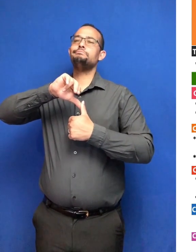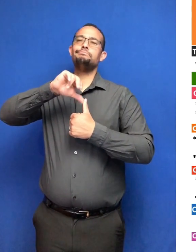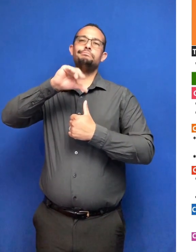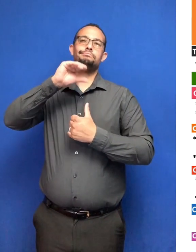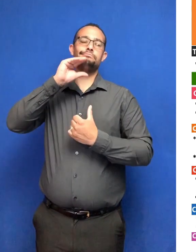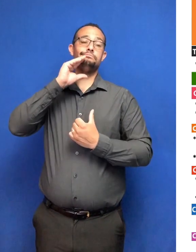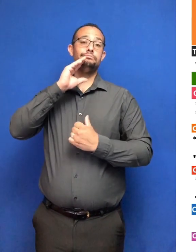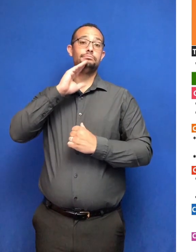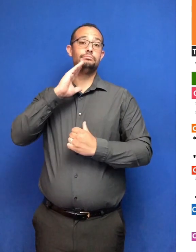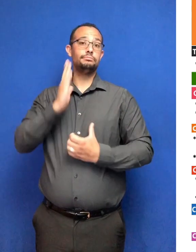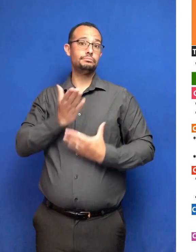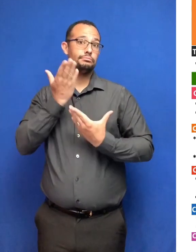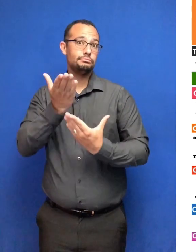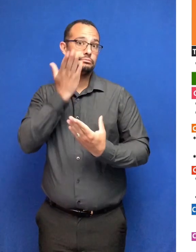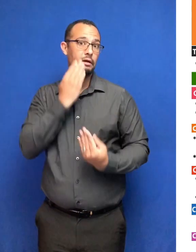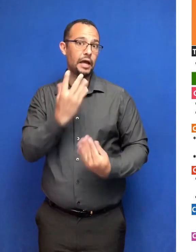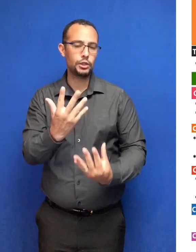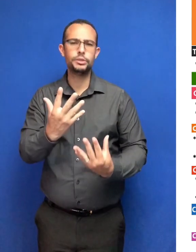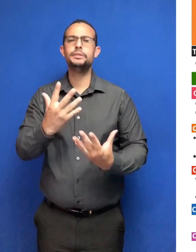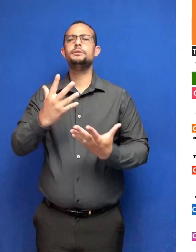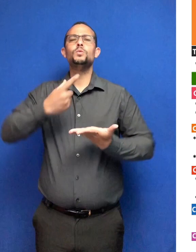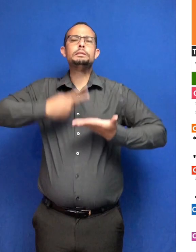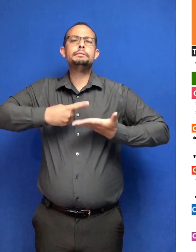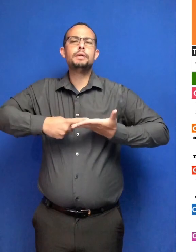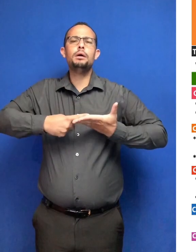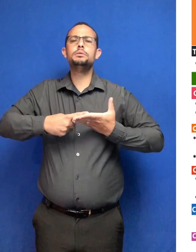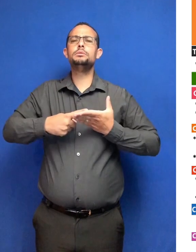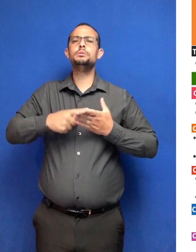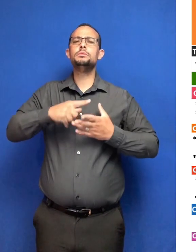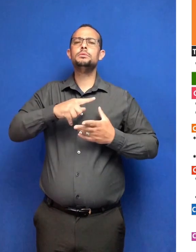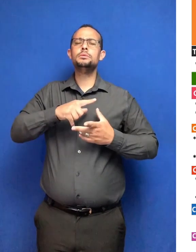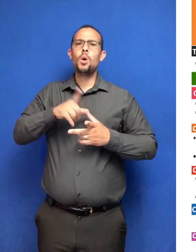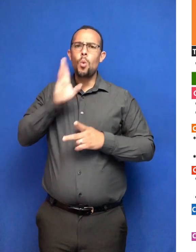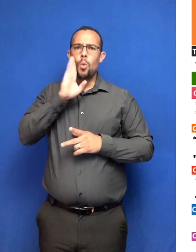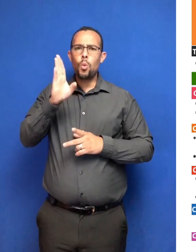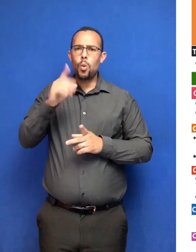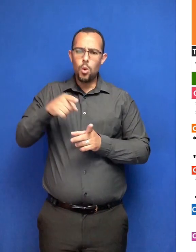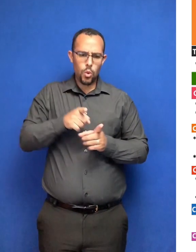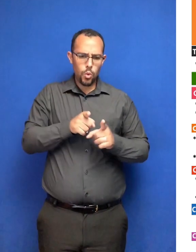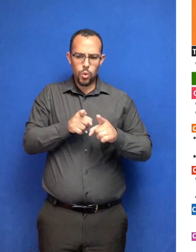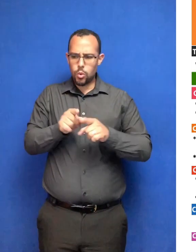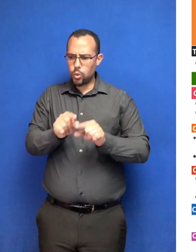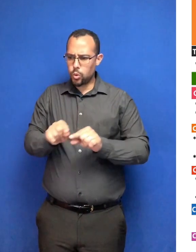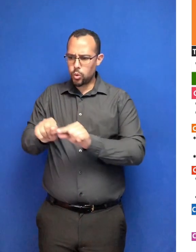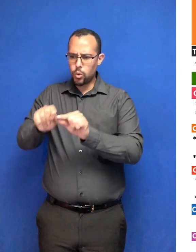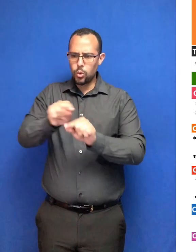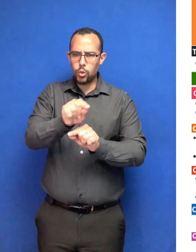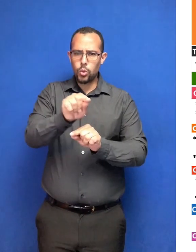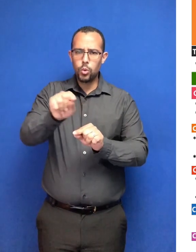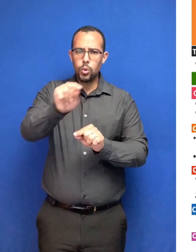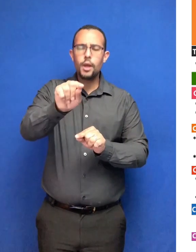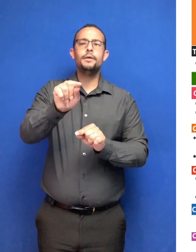advisories end up discussing the path of the storm, the strength of the storm,